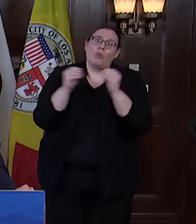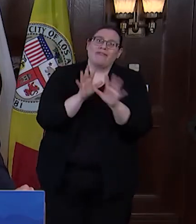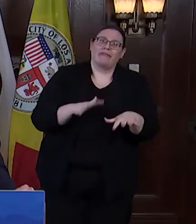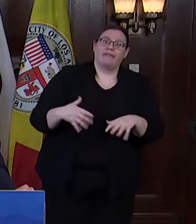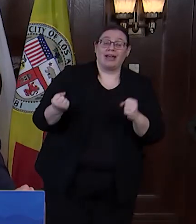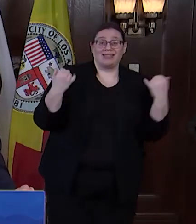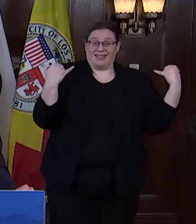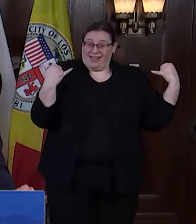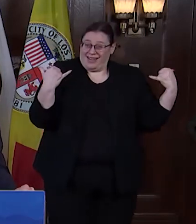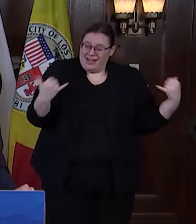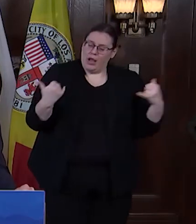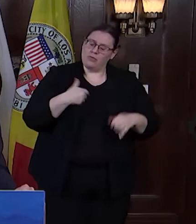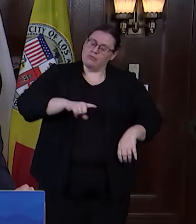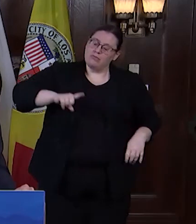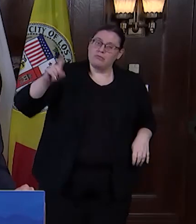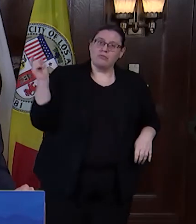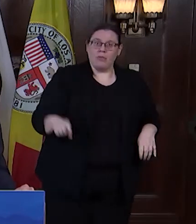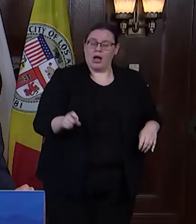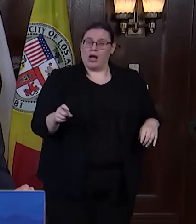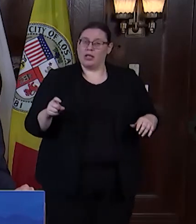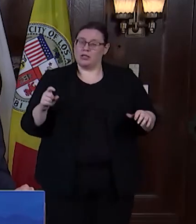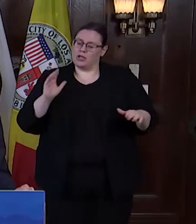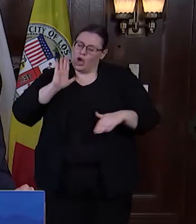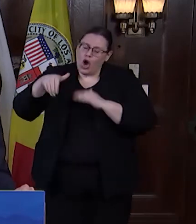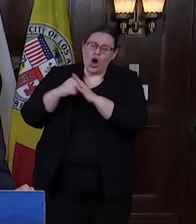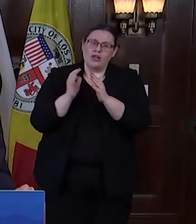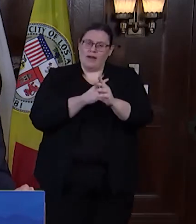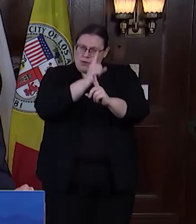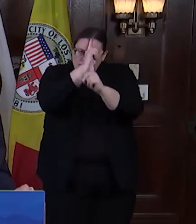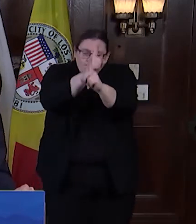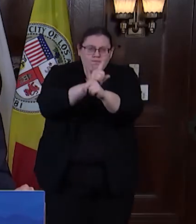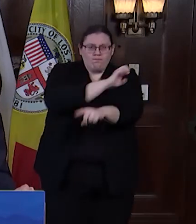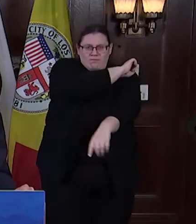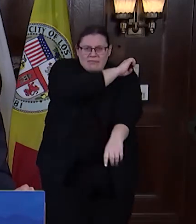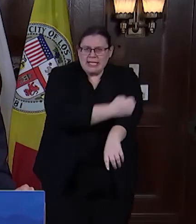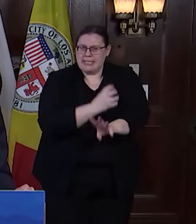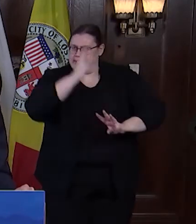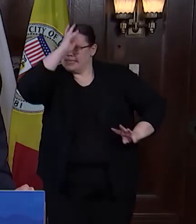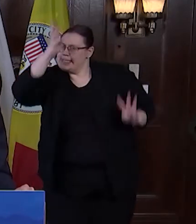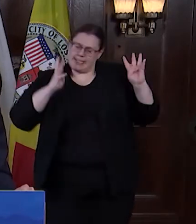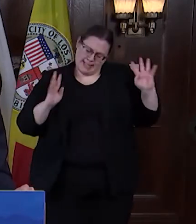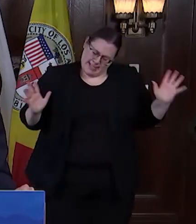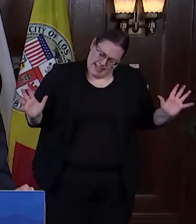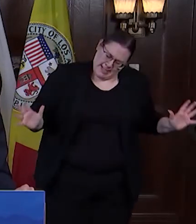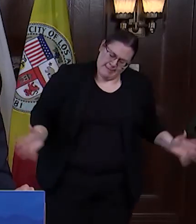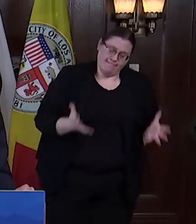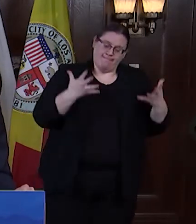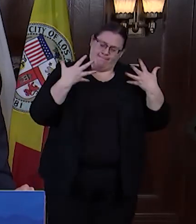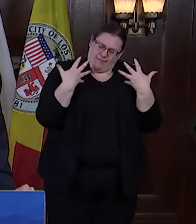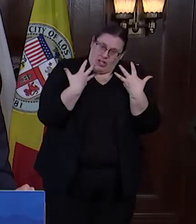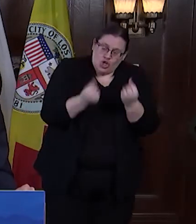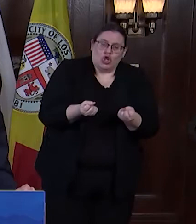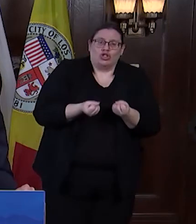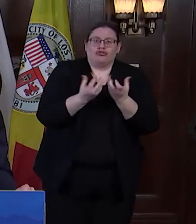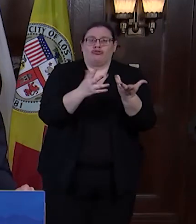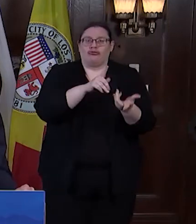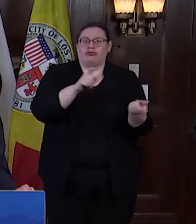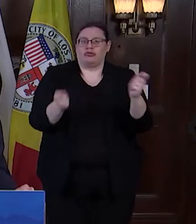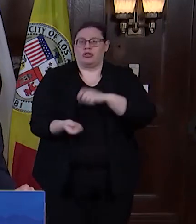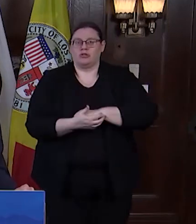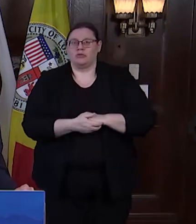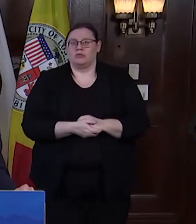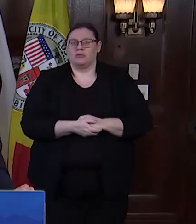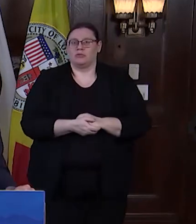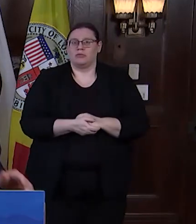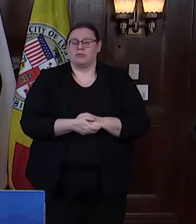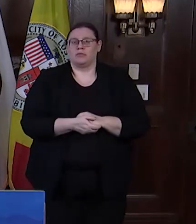This moment demands that we bring every ounce of energy and creativity, courage to bring change. And it requires